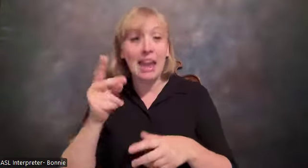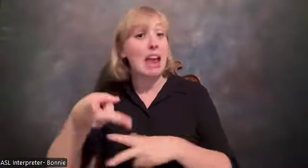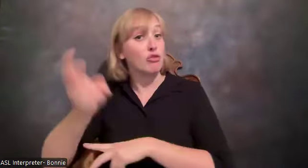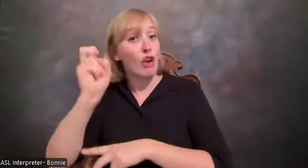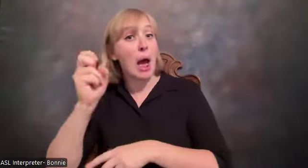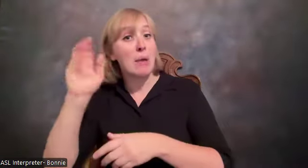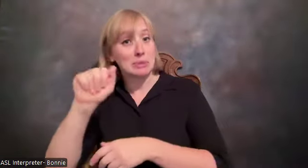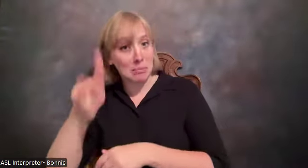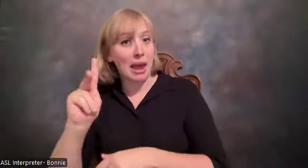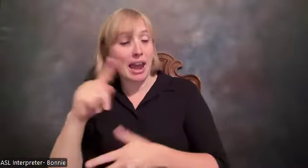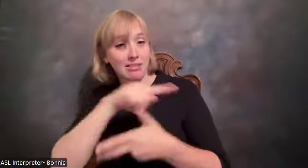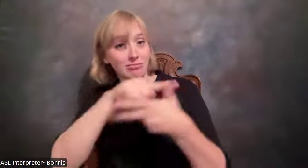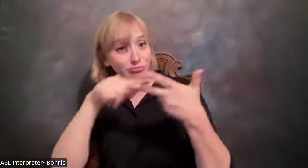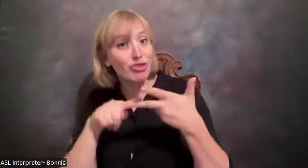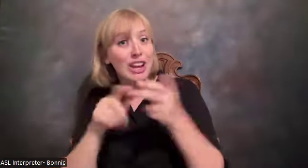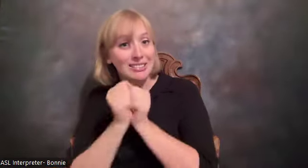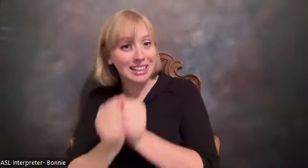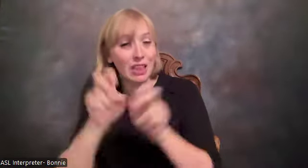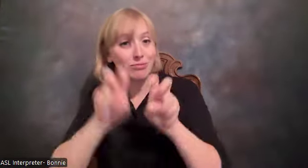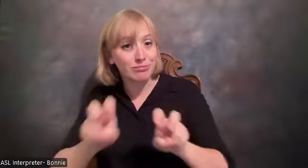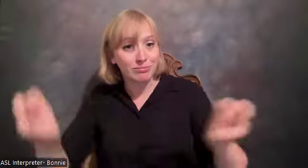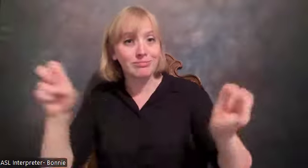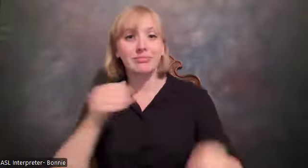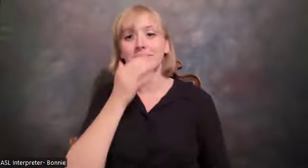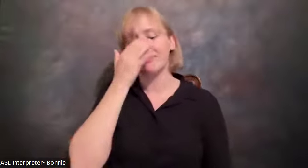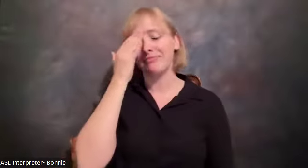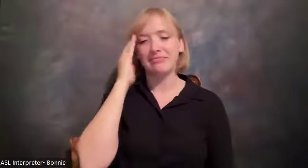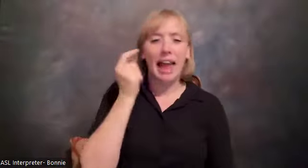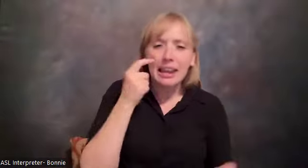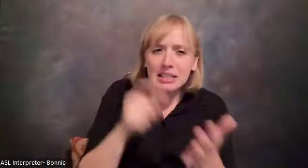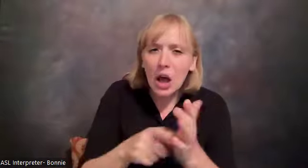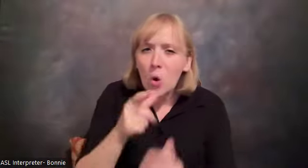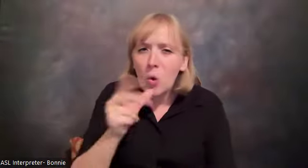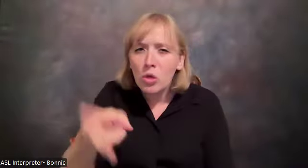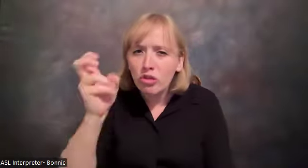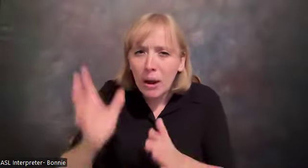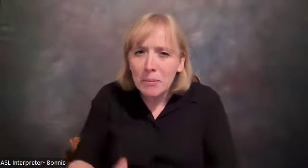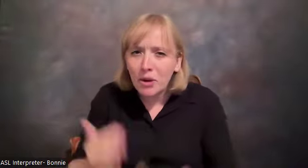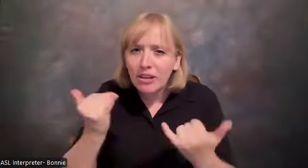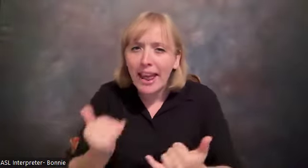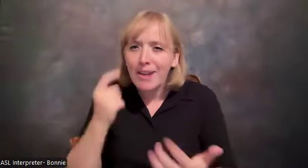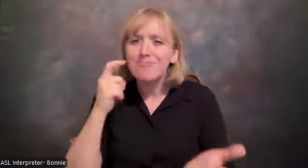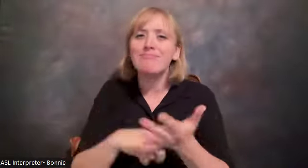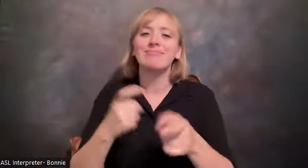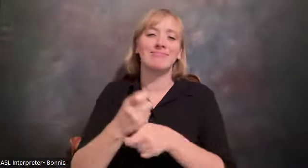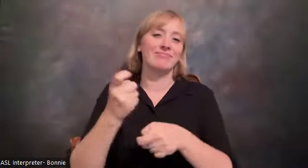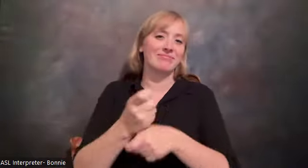here tonight. And I can pick out the bank robbers right now.